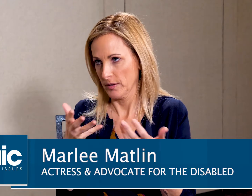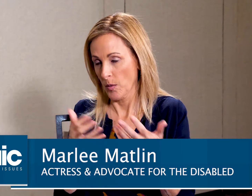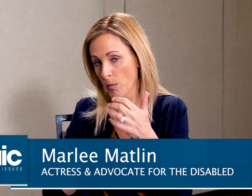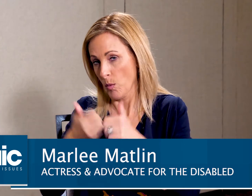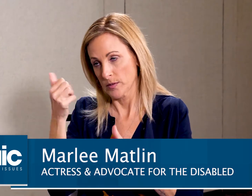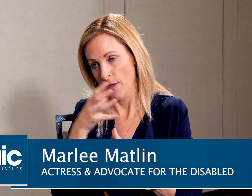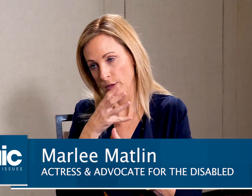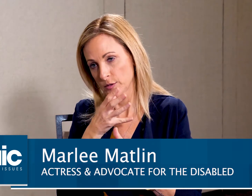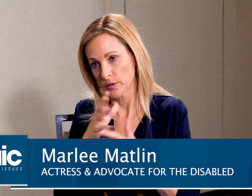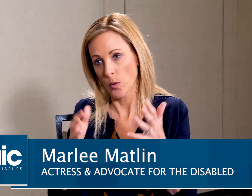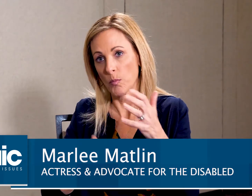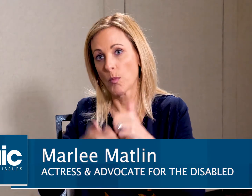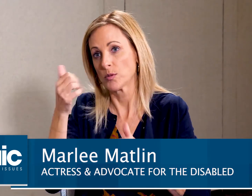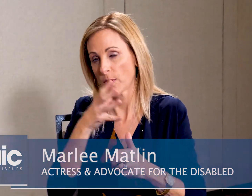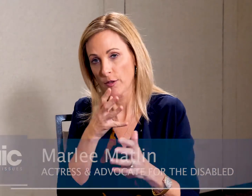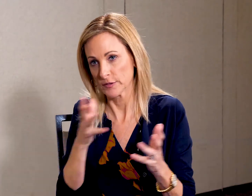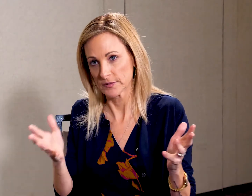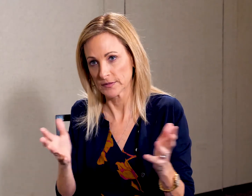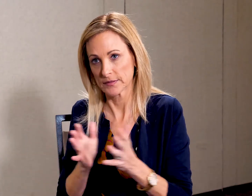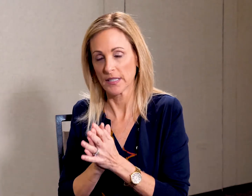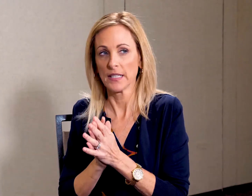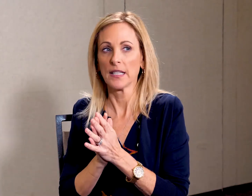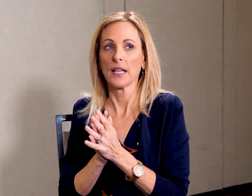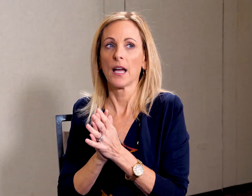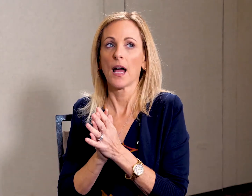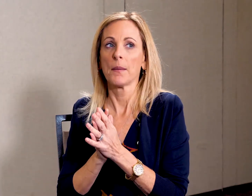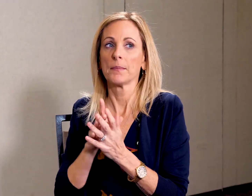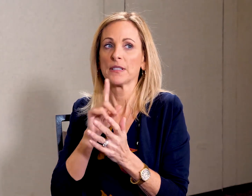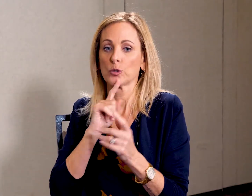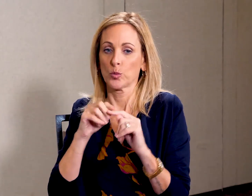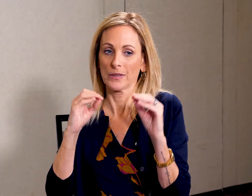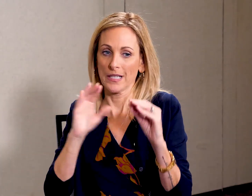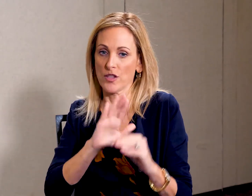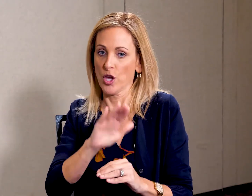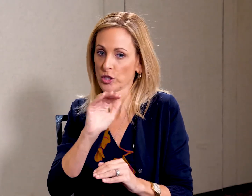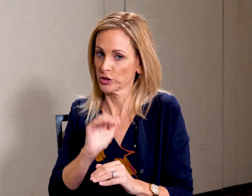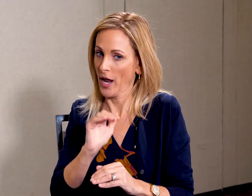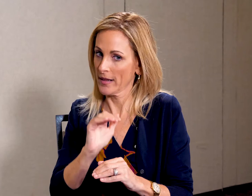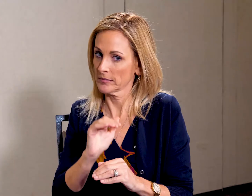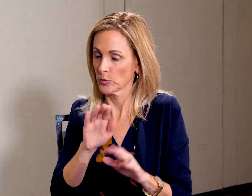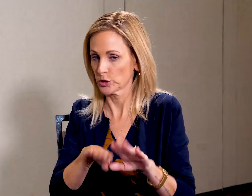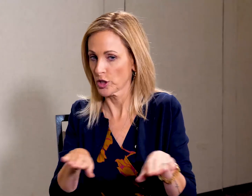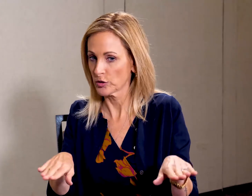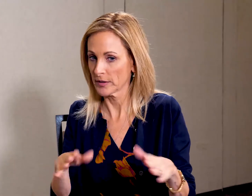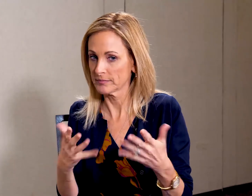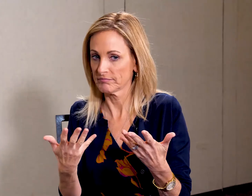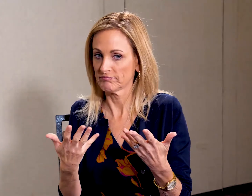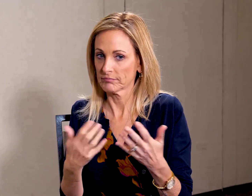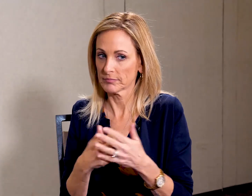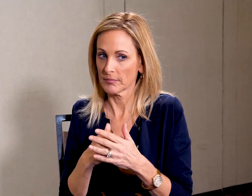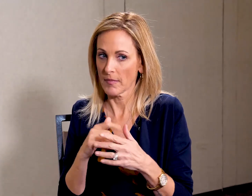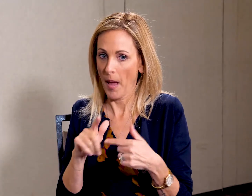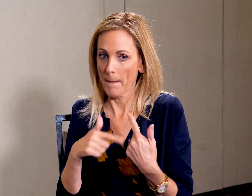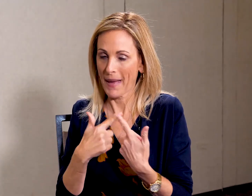I think it comes to any person who's a mother, most mothers, I think, is to teach children